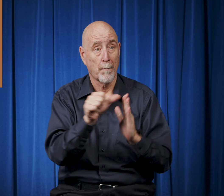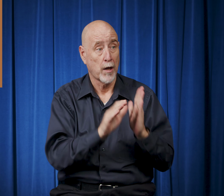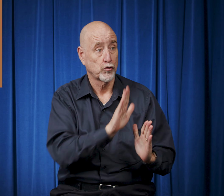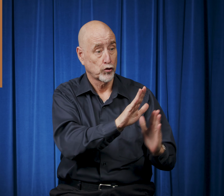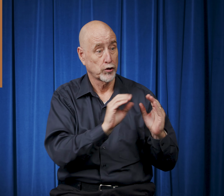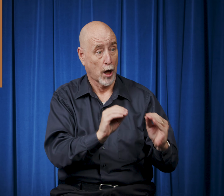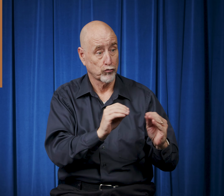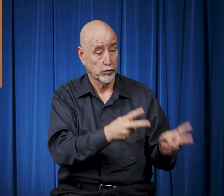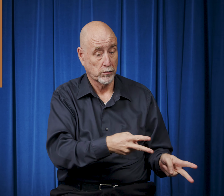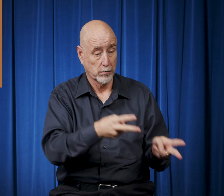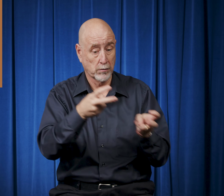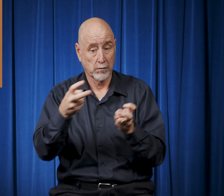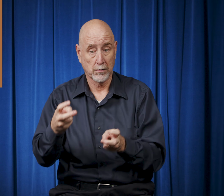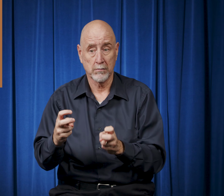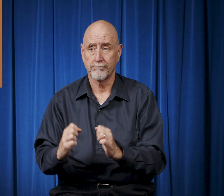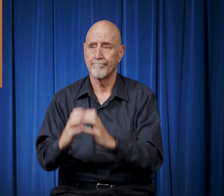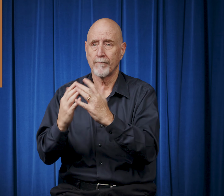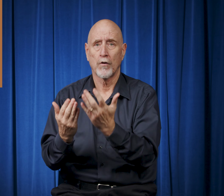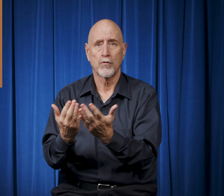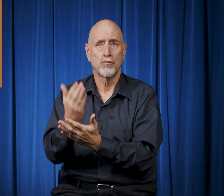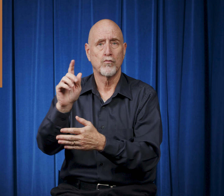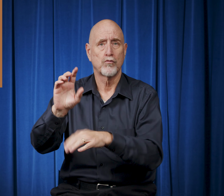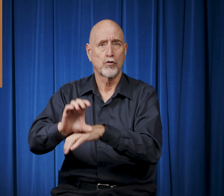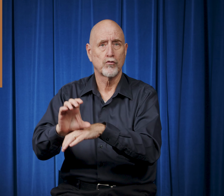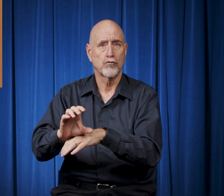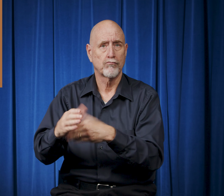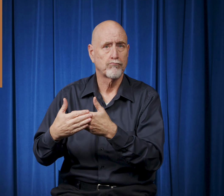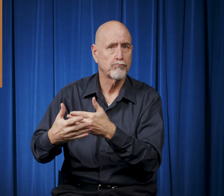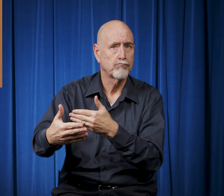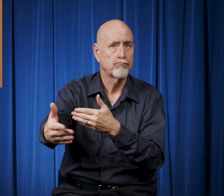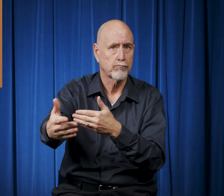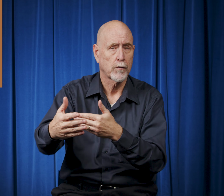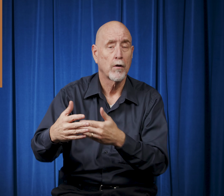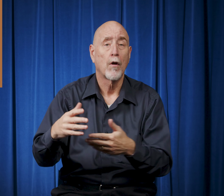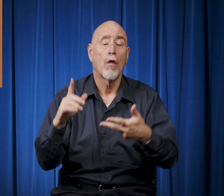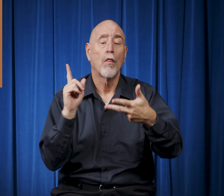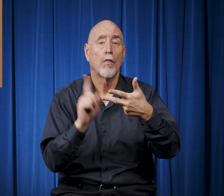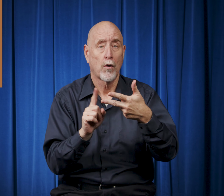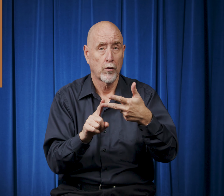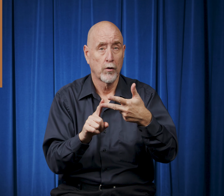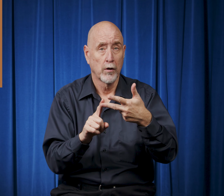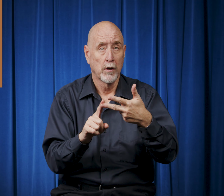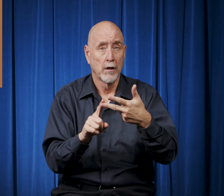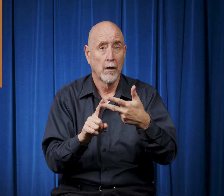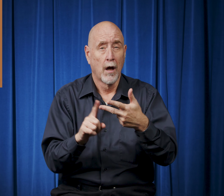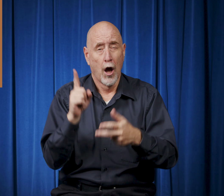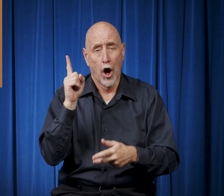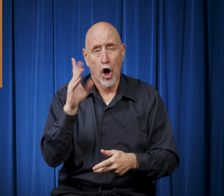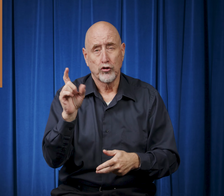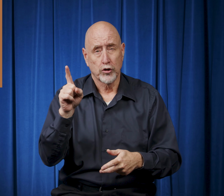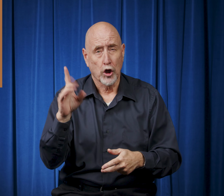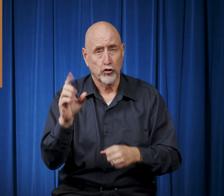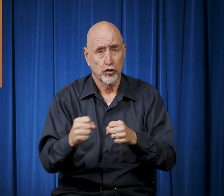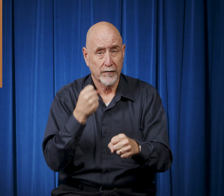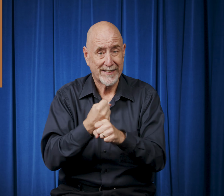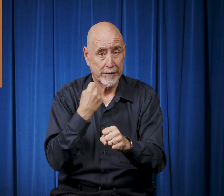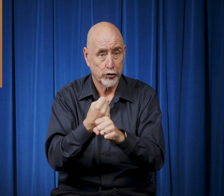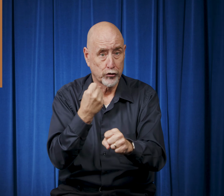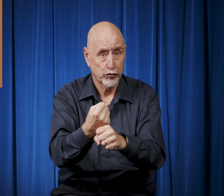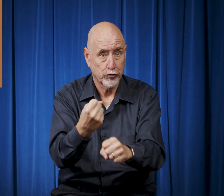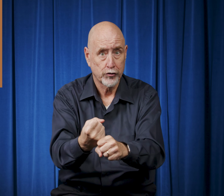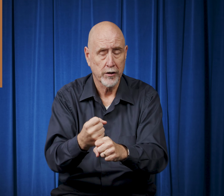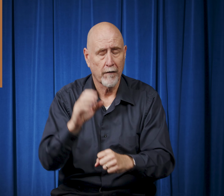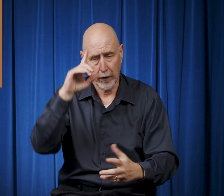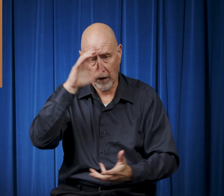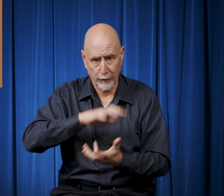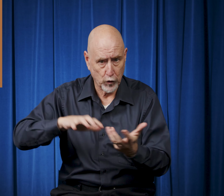the pattern for the modern church. Thirdly, we must remember that centuries of religious confusion had to be unraveled in